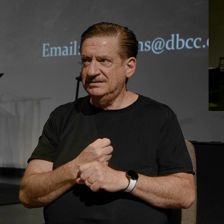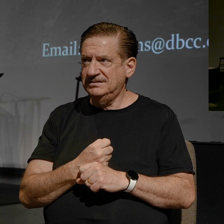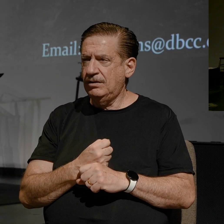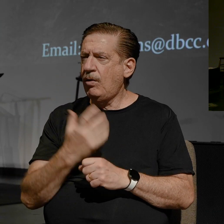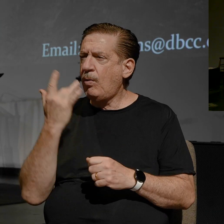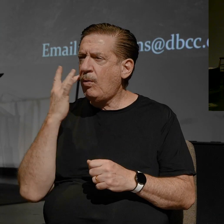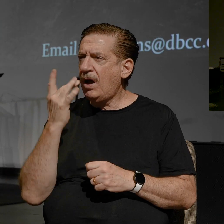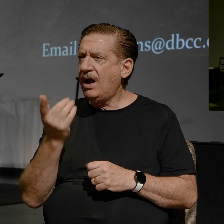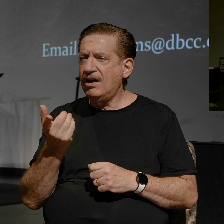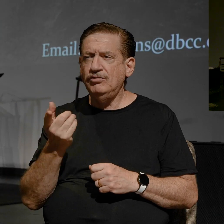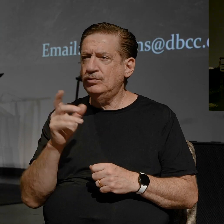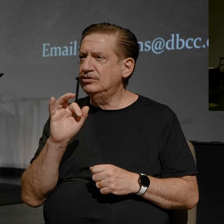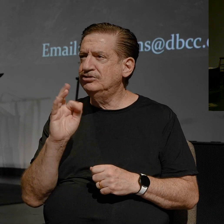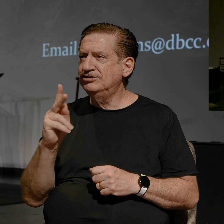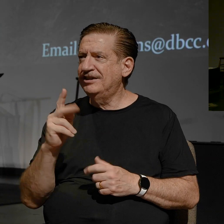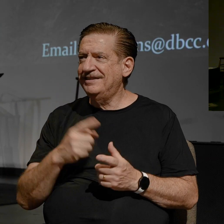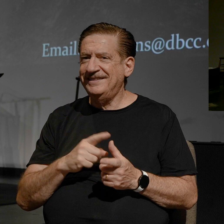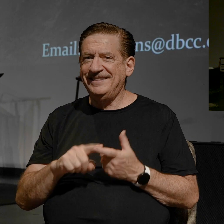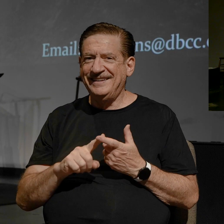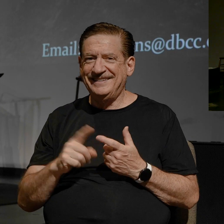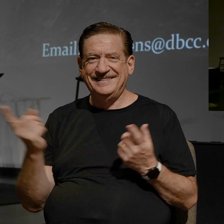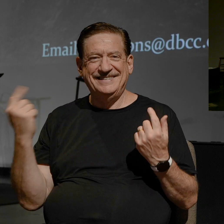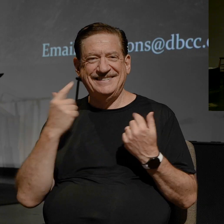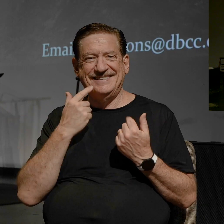Why are you a jerk then?